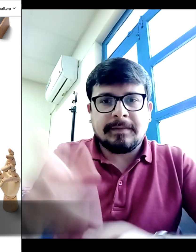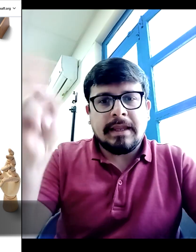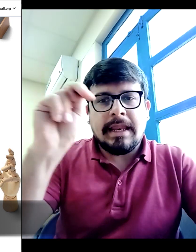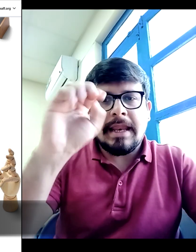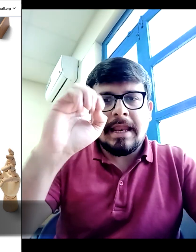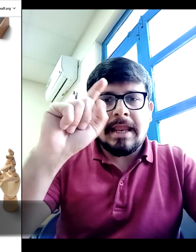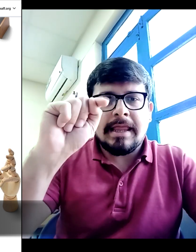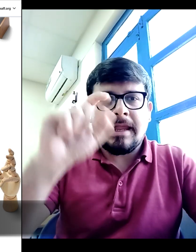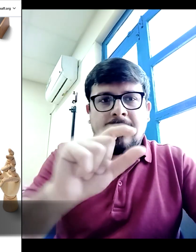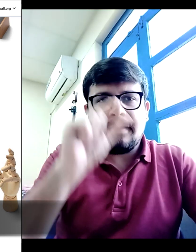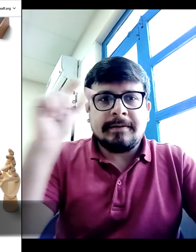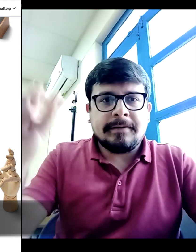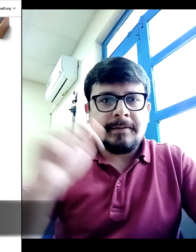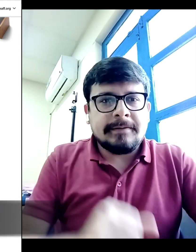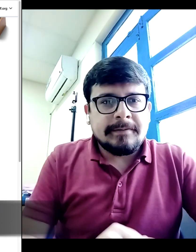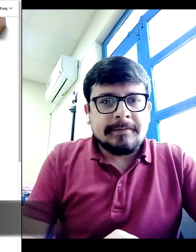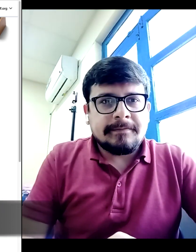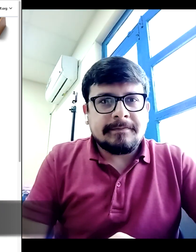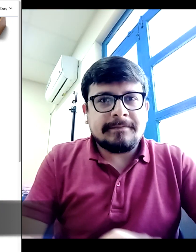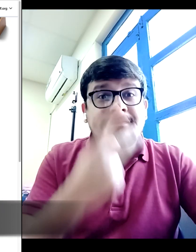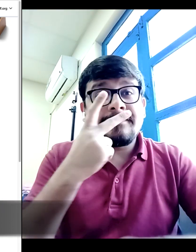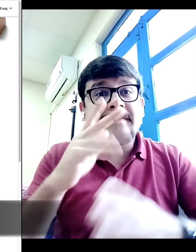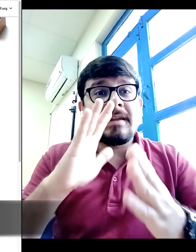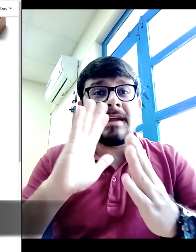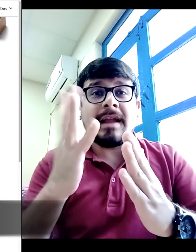Let's select next.